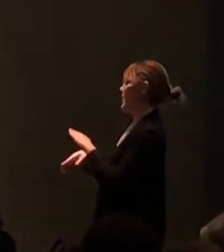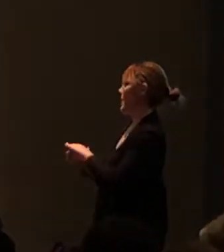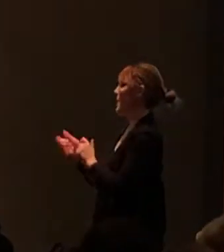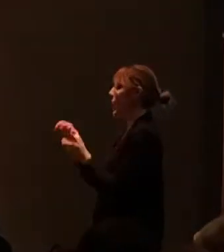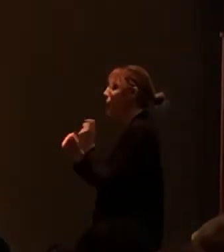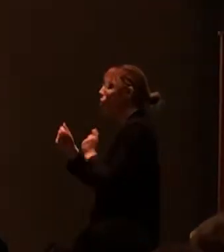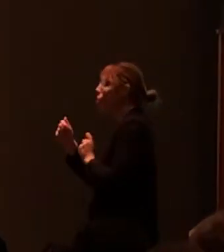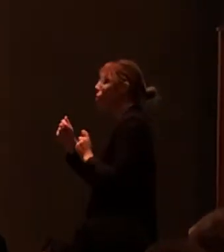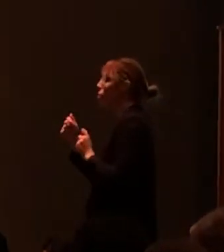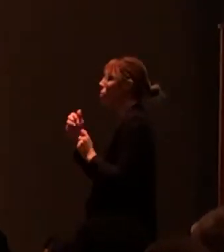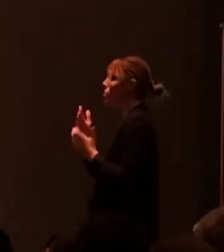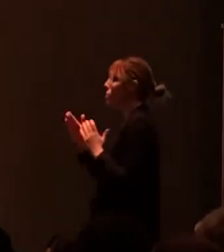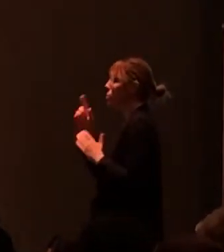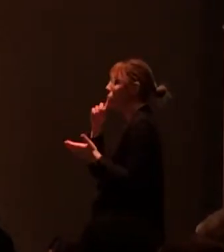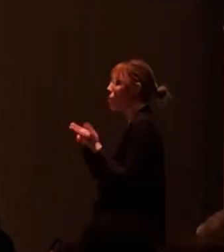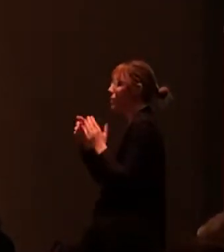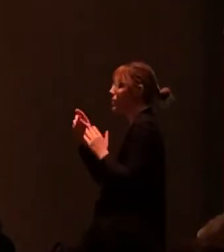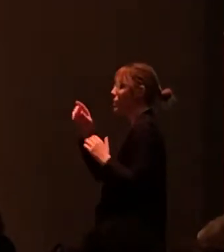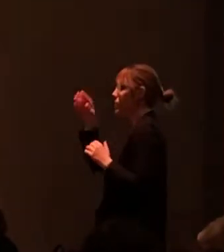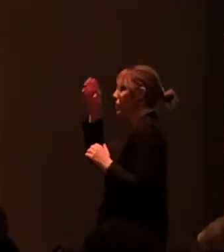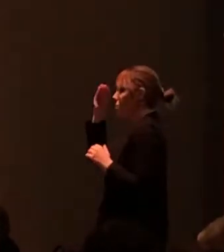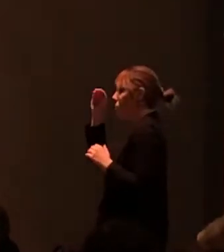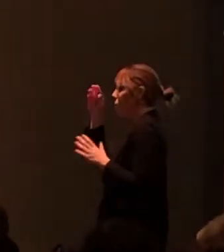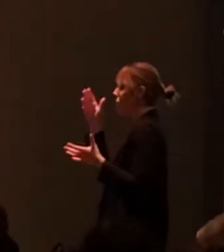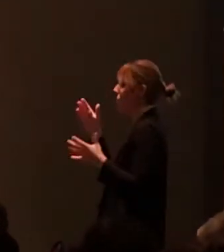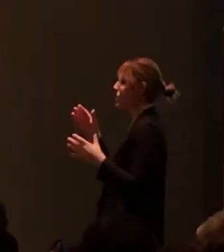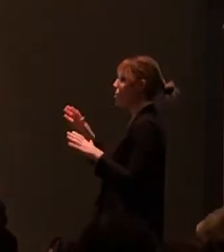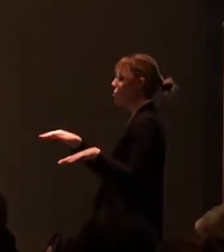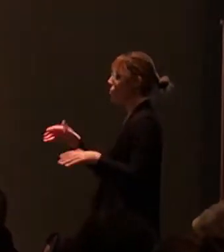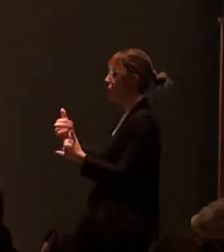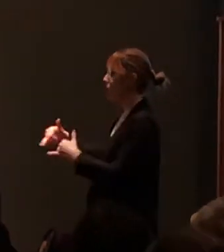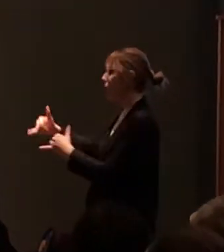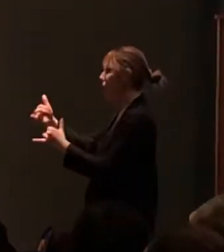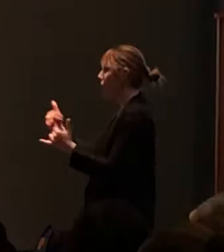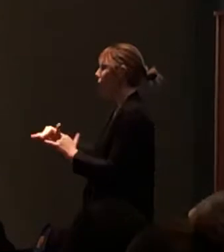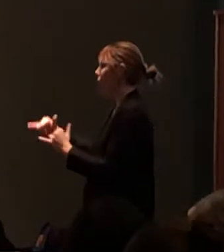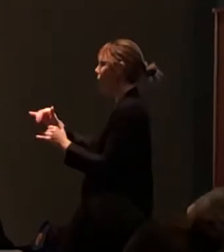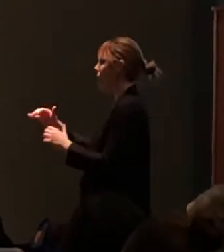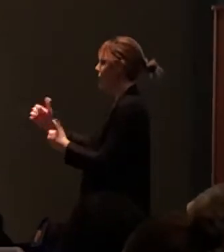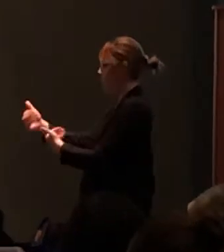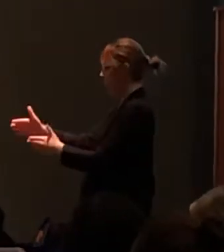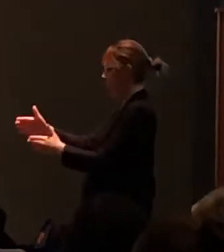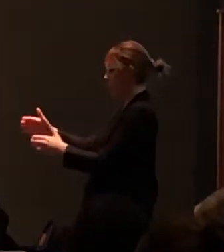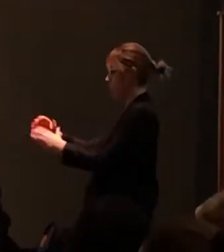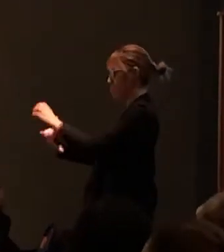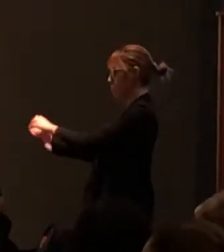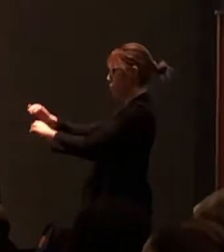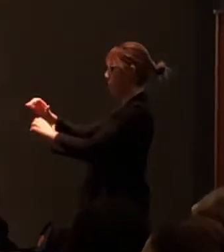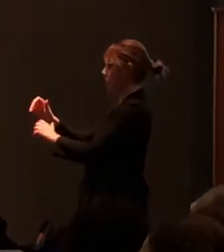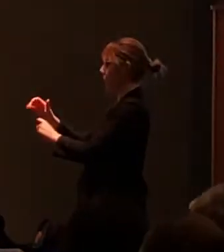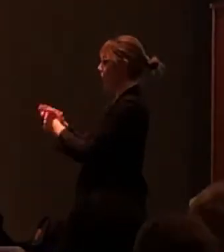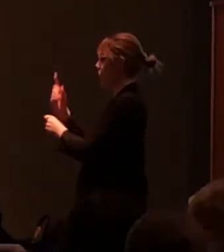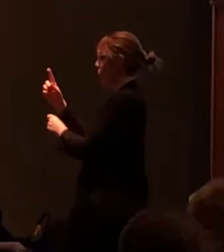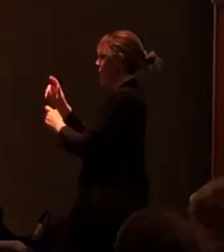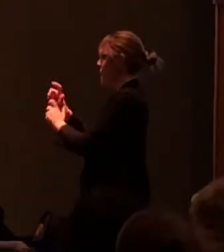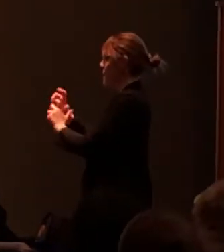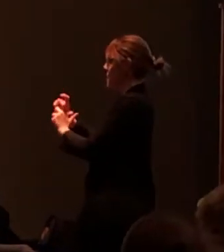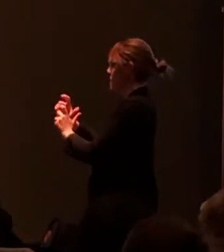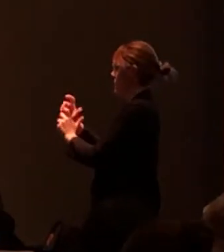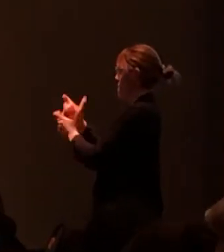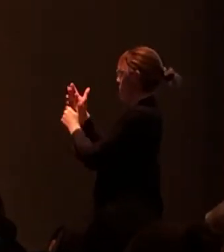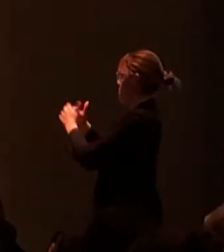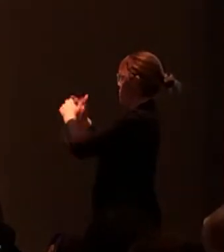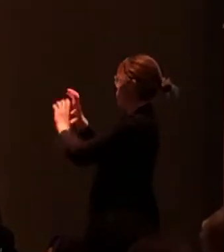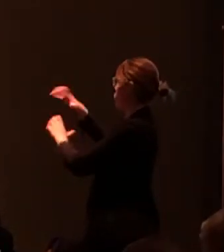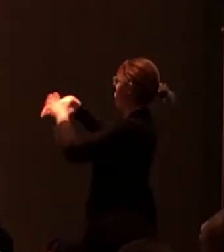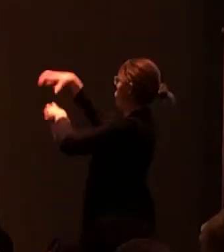just be, the children are playing in the block area, somebody's built a high tower, and then you got one